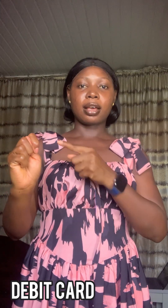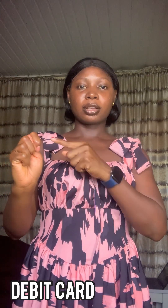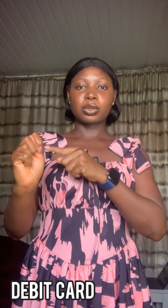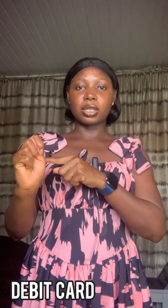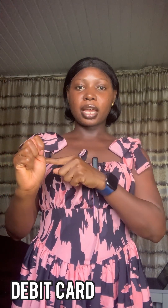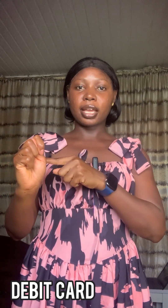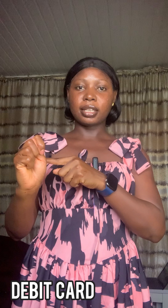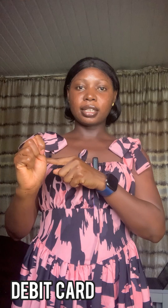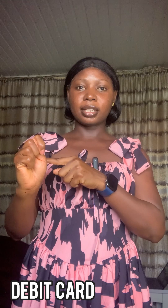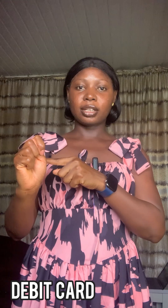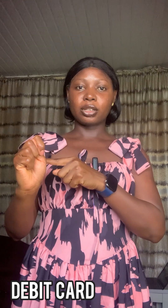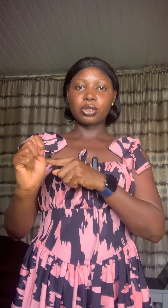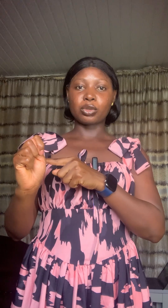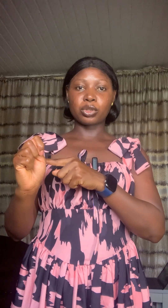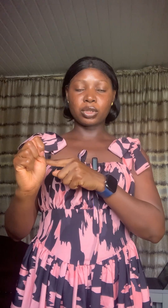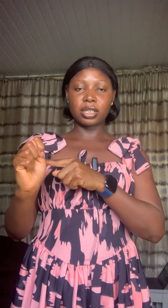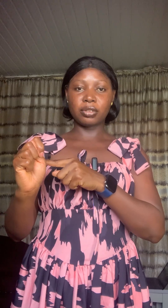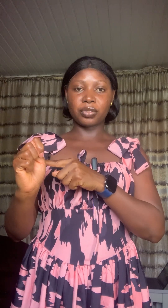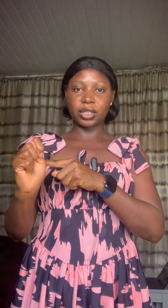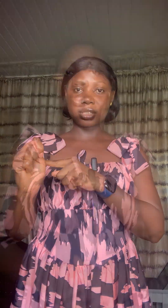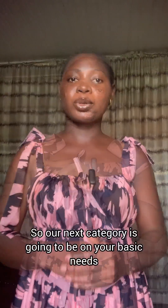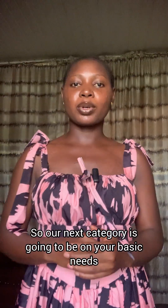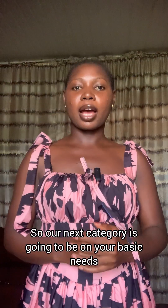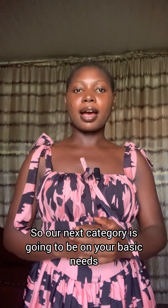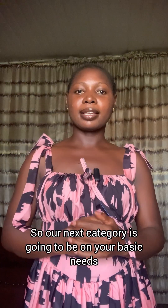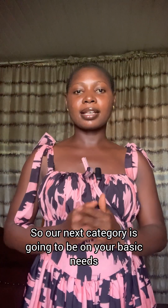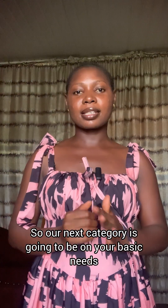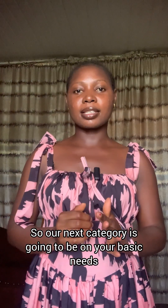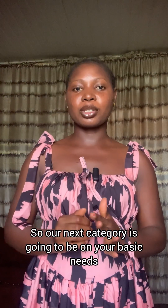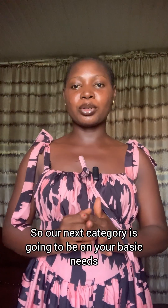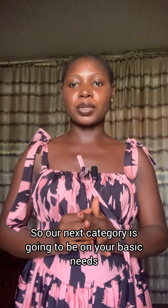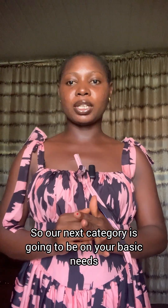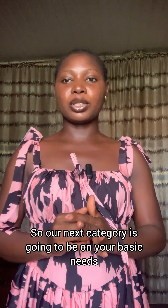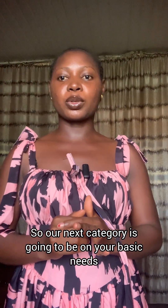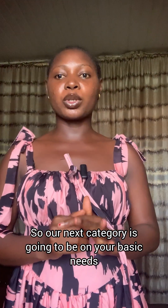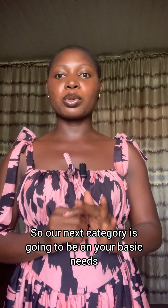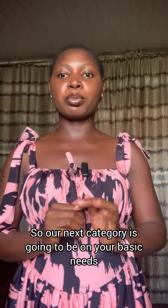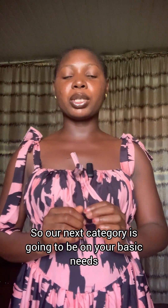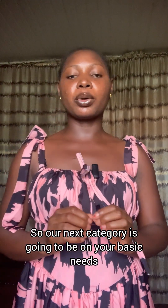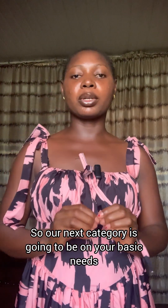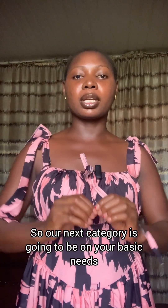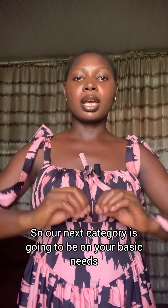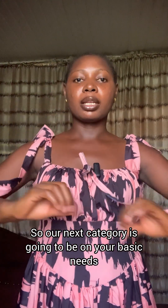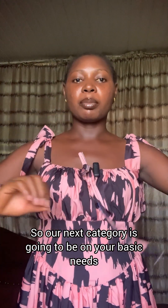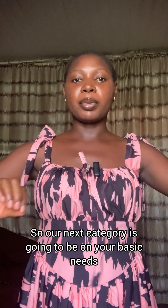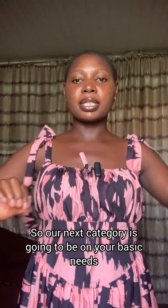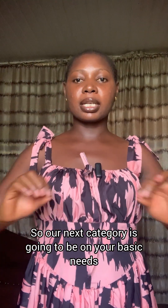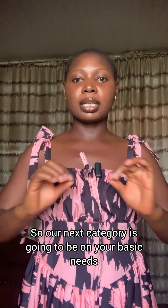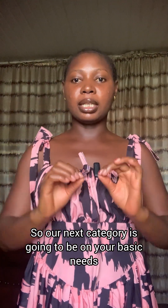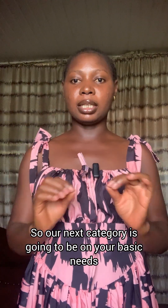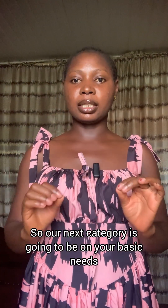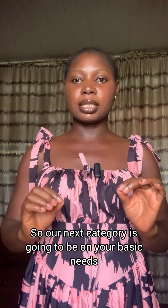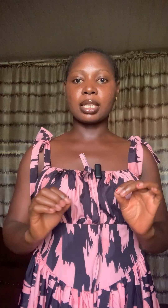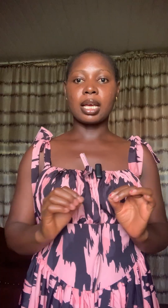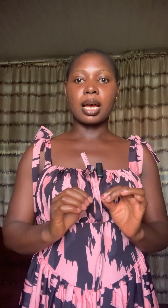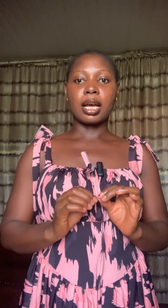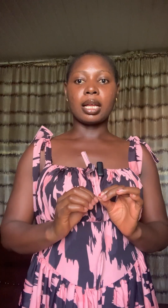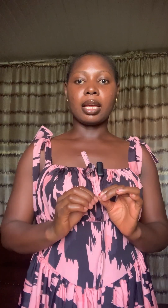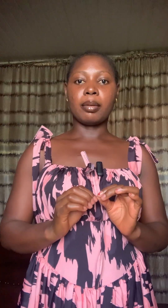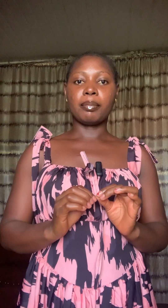to the end to show the difference. So our next category is going to be on the basic needs,